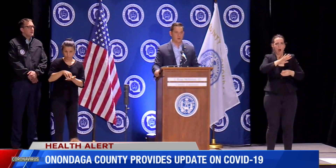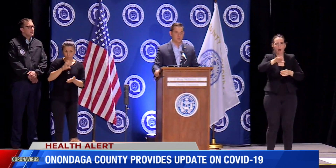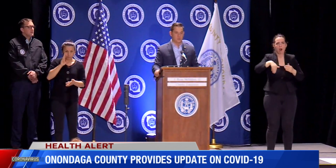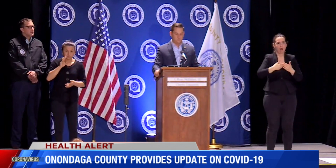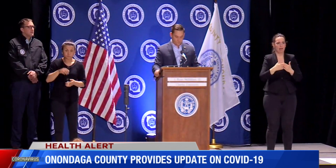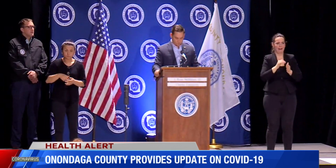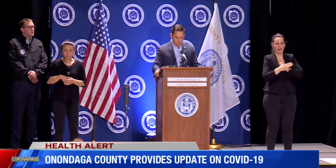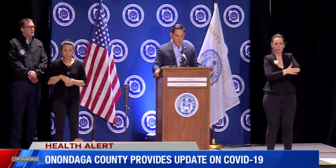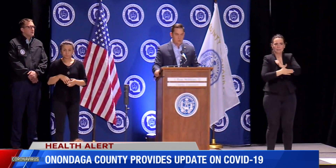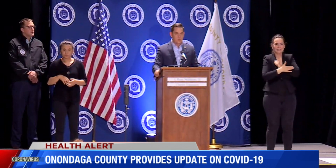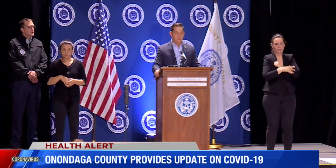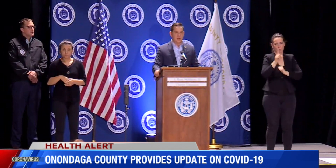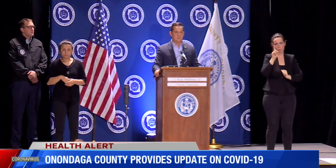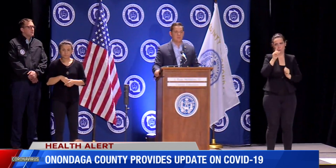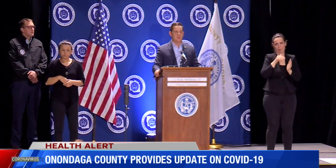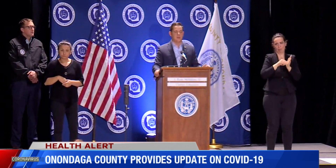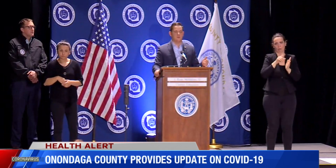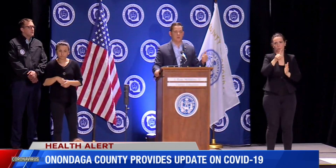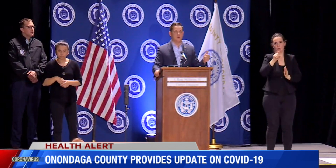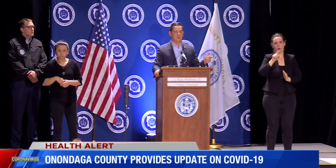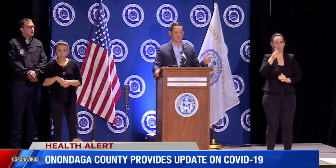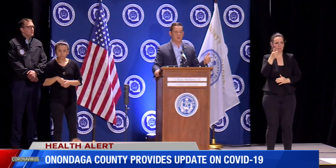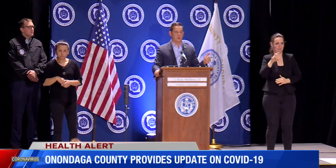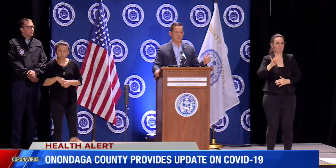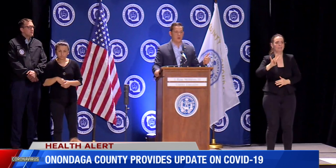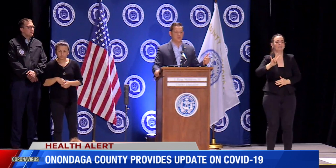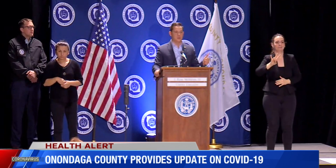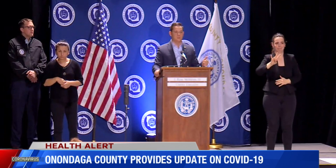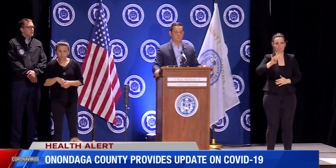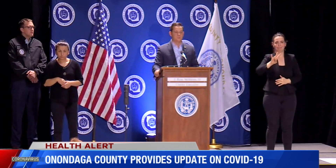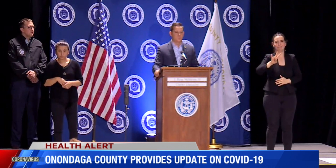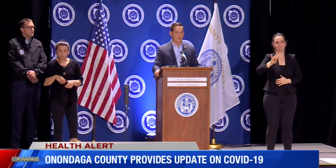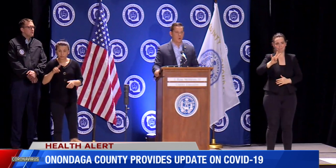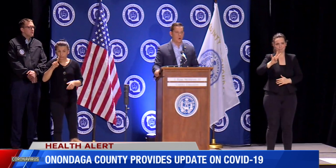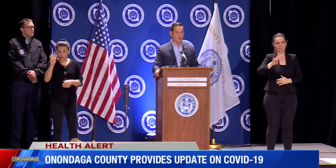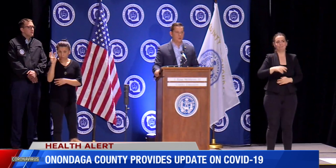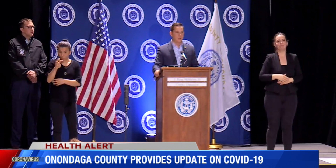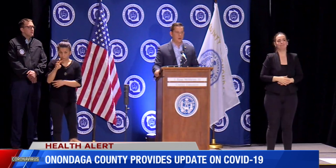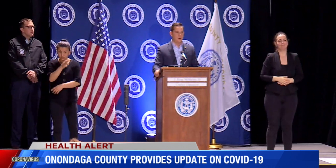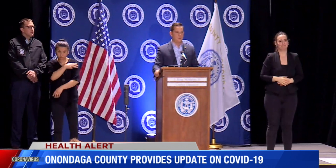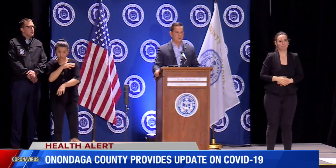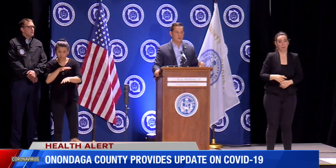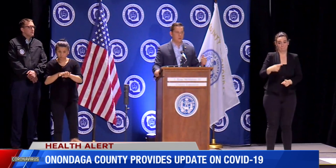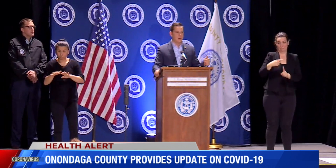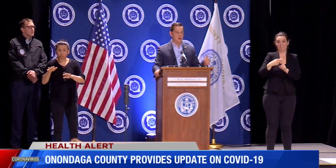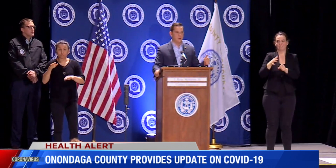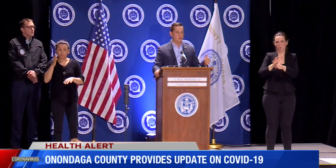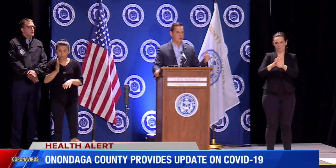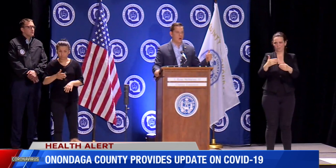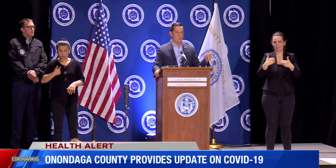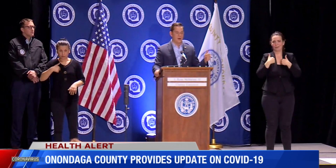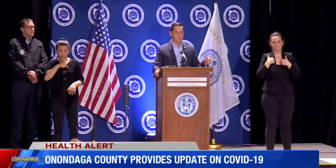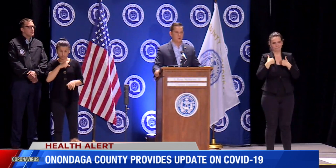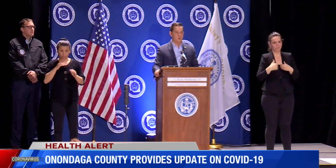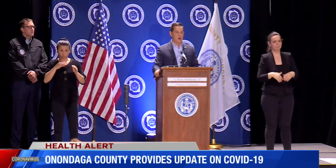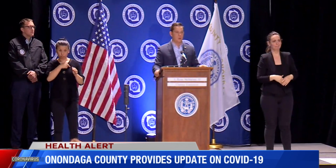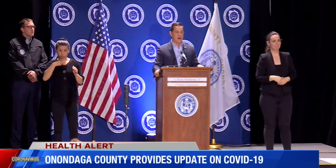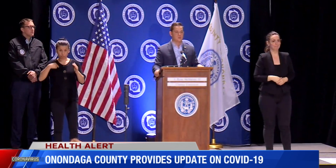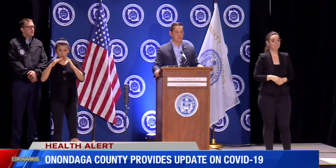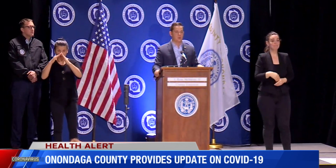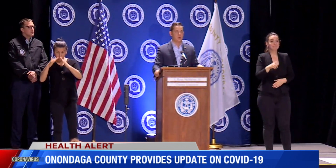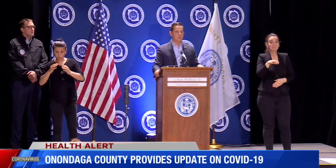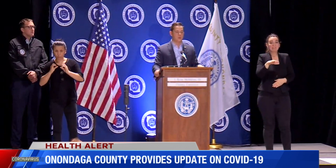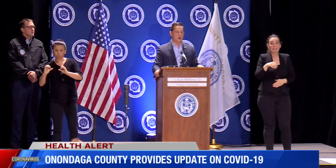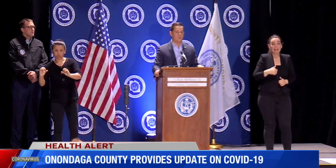medical infrastructure. That may mean if you live in a community in the North Country or you live in Cayuga County, you go to Auburn Hospital. When